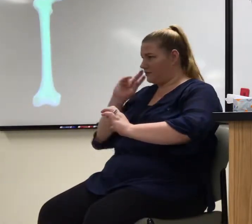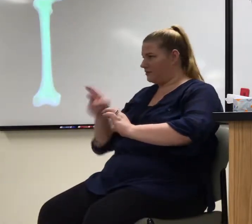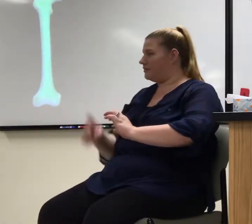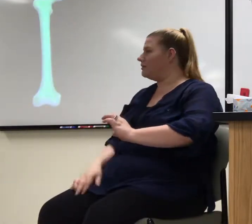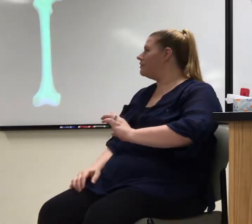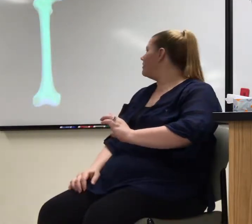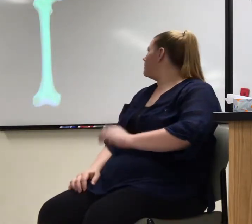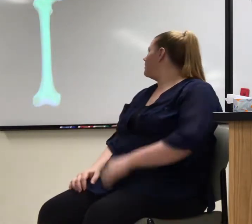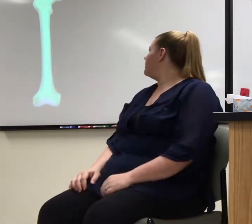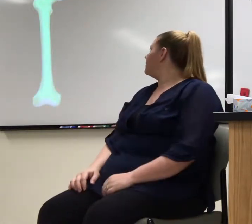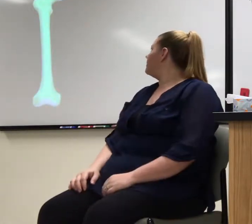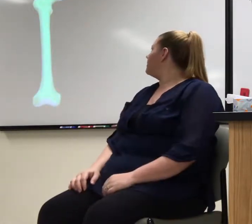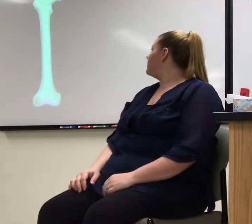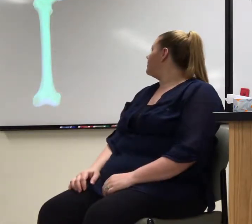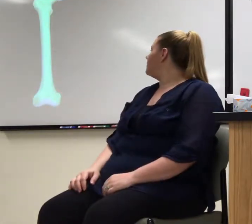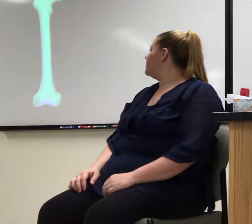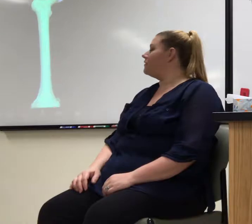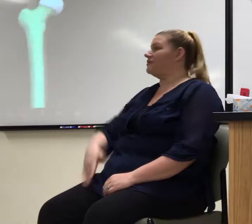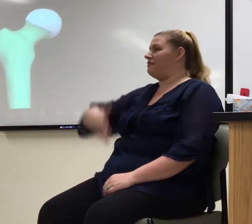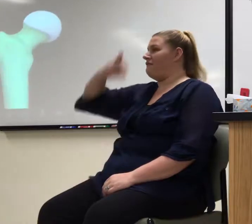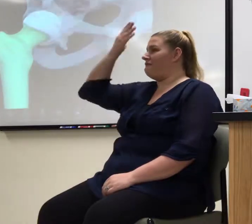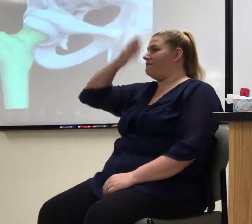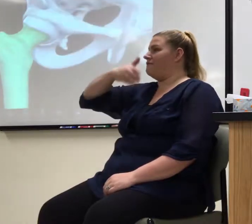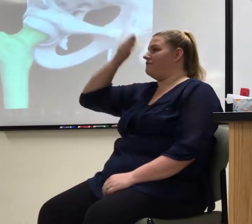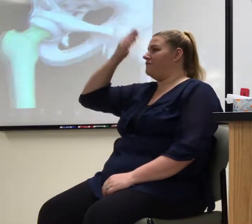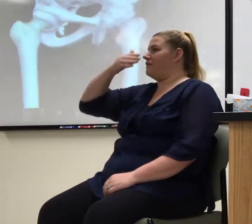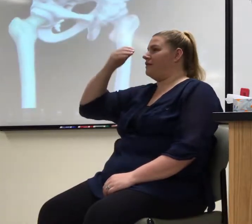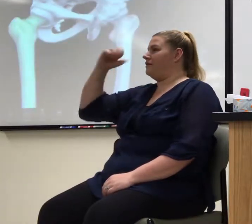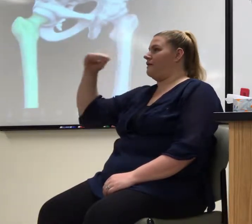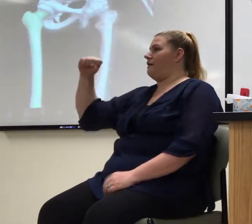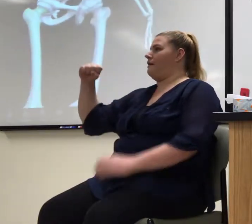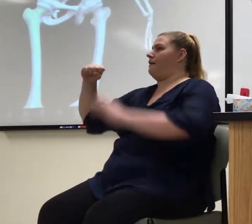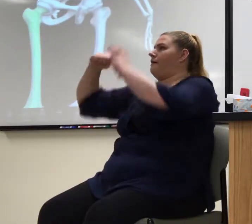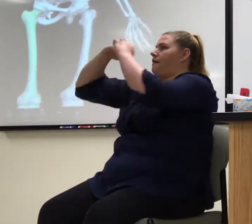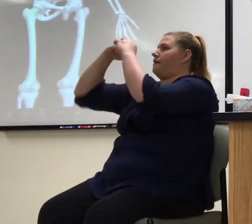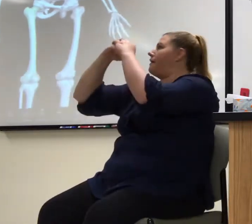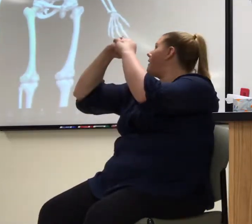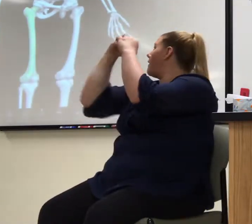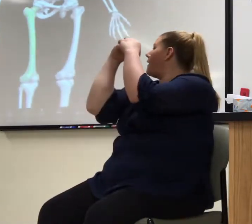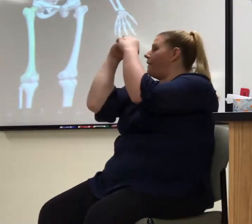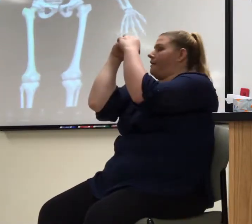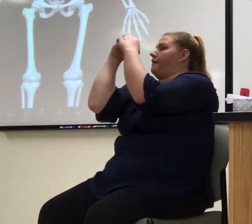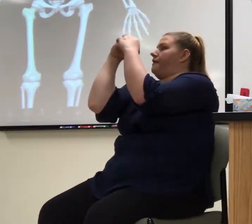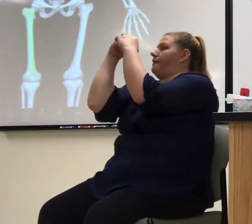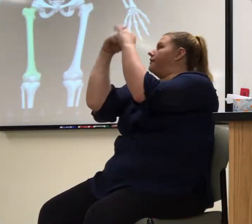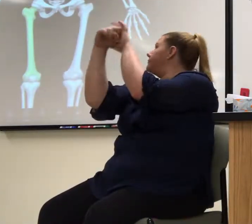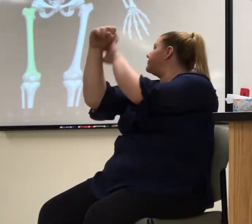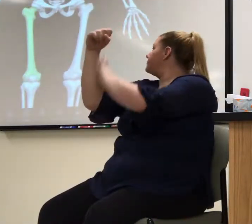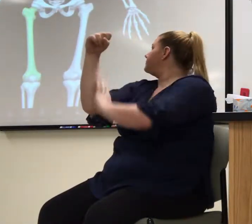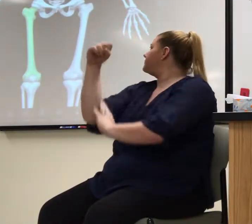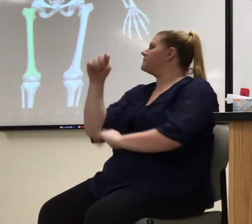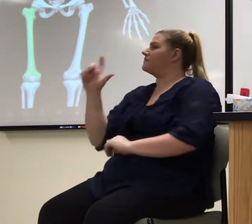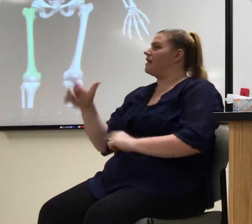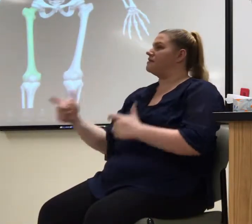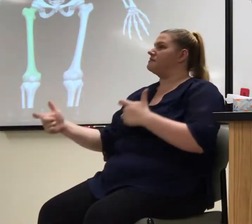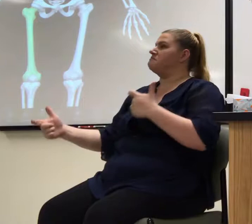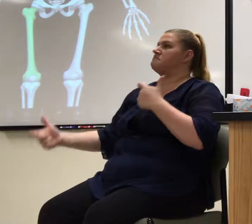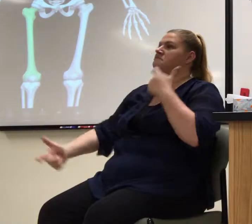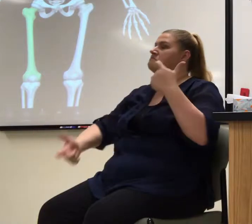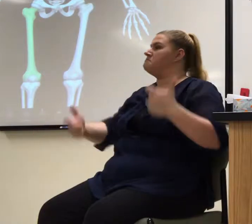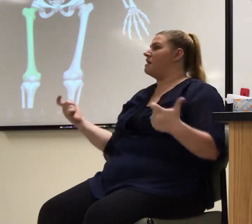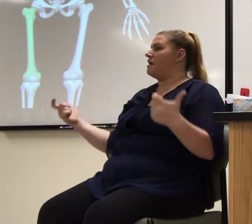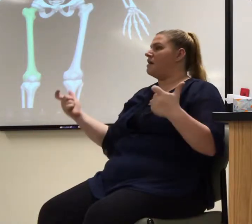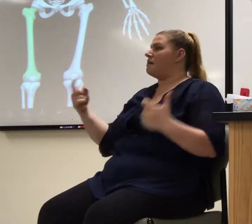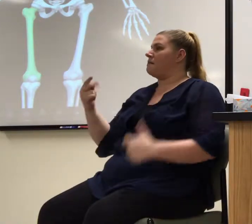That's the front. Put back in the whole body. That's the femur, the big bone, your big